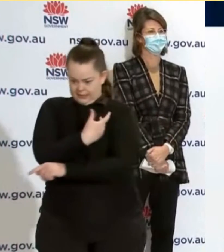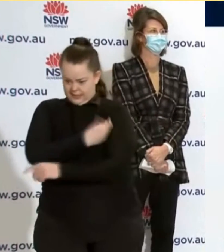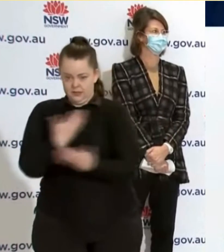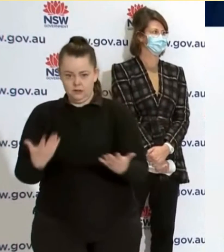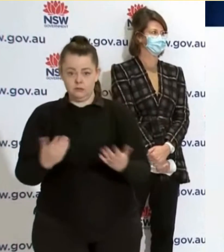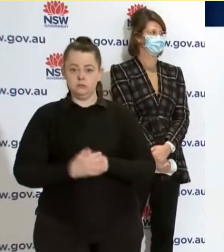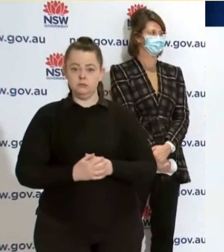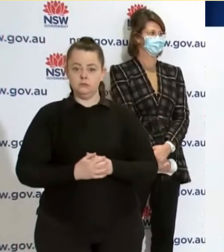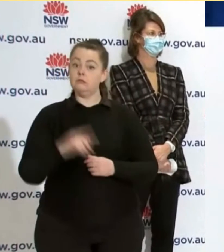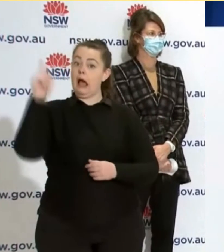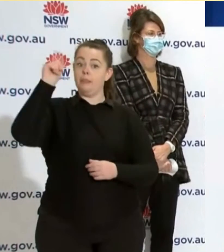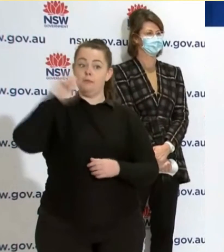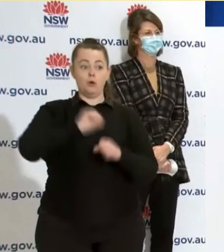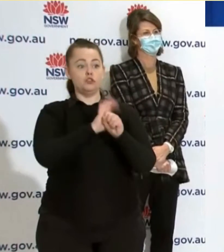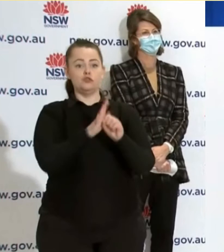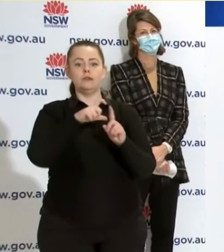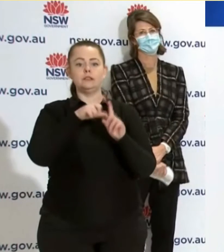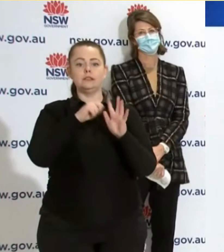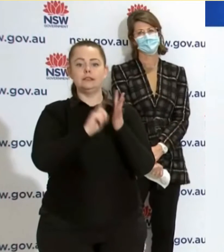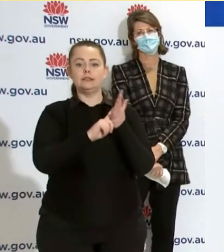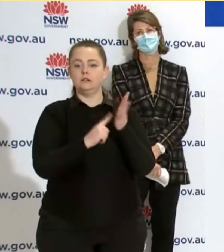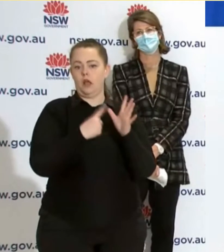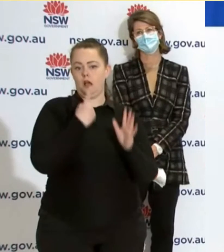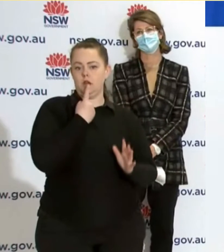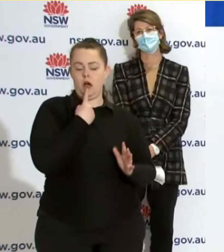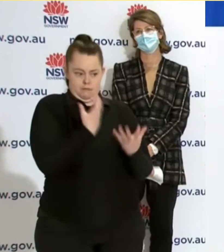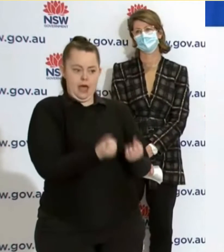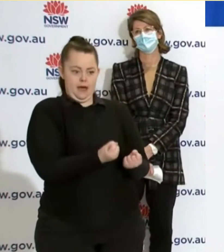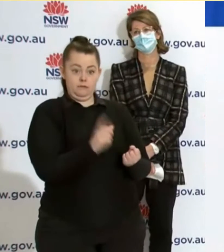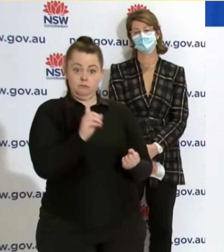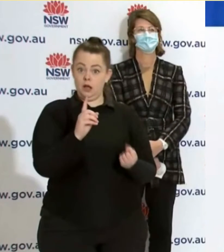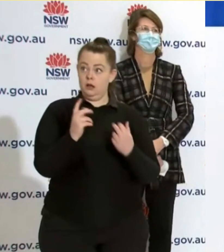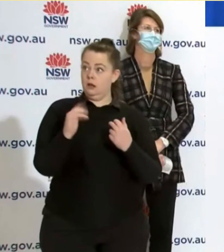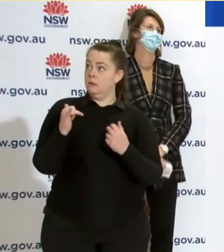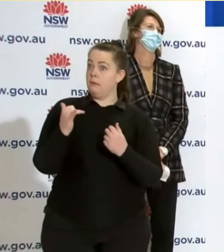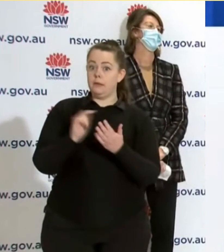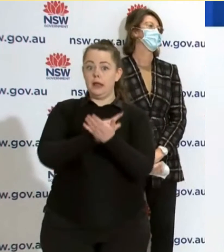another variant. So we need to be,